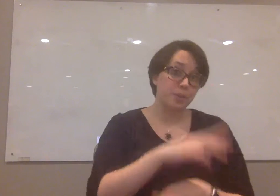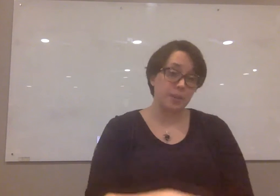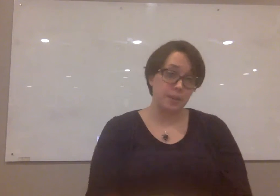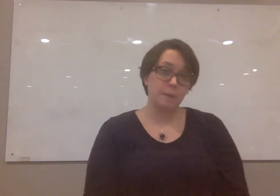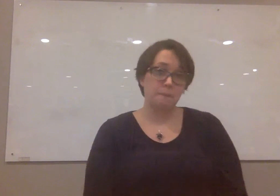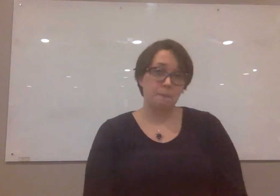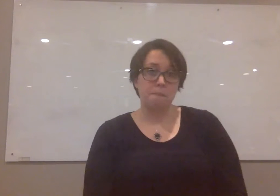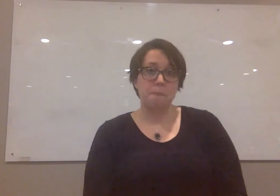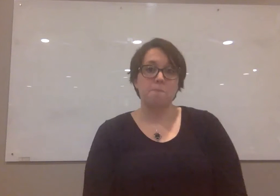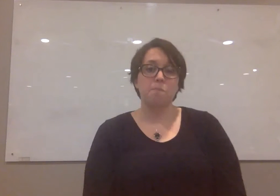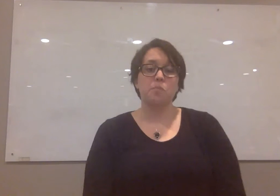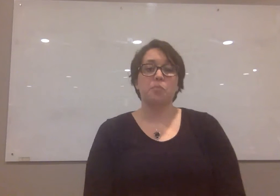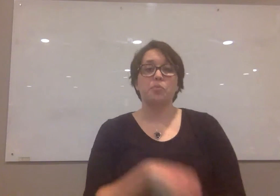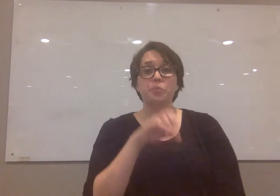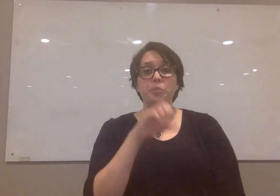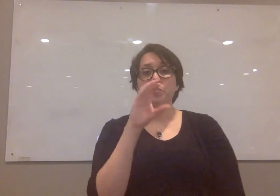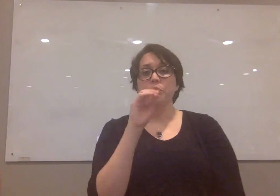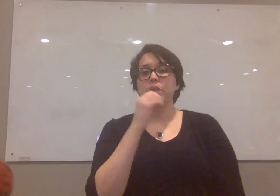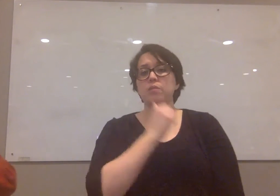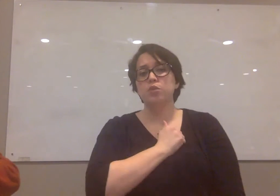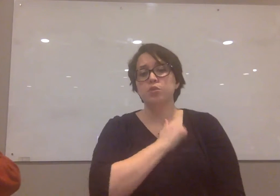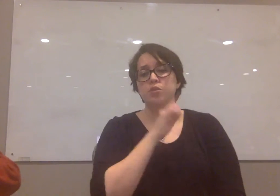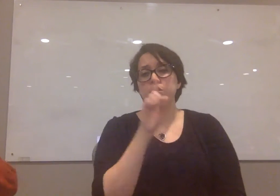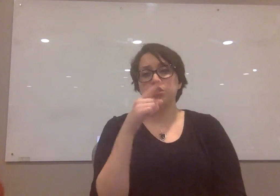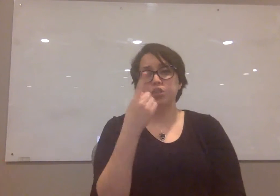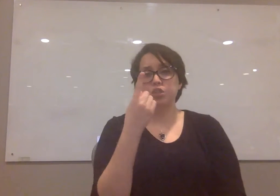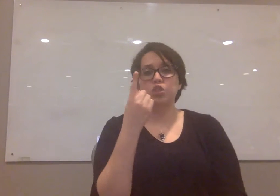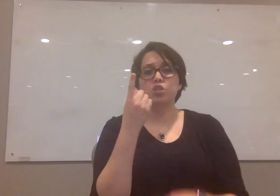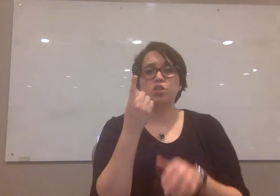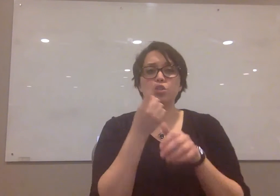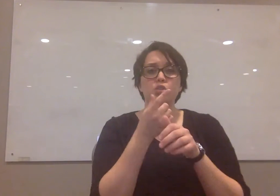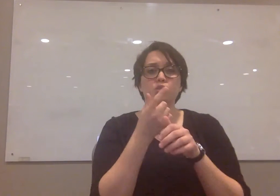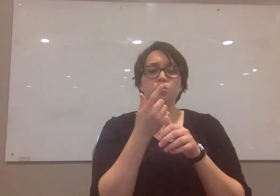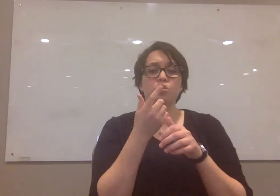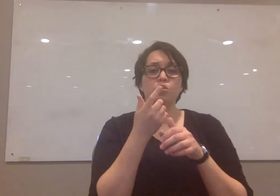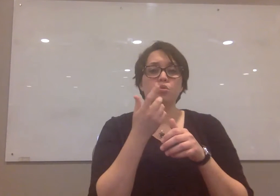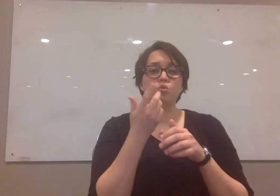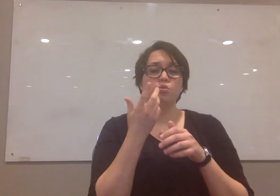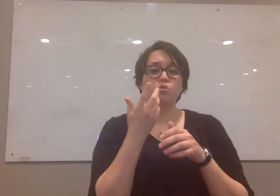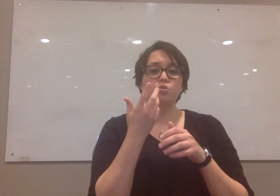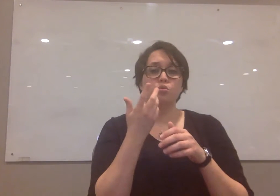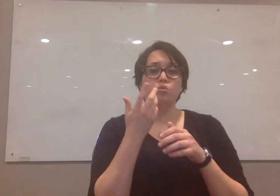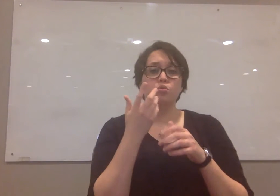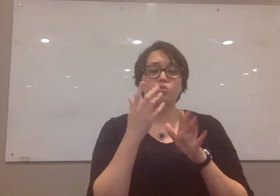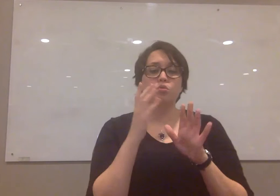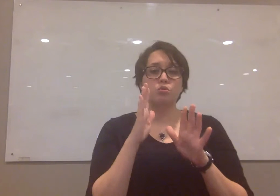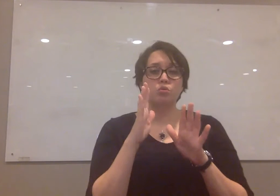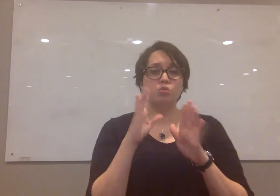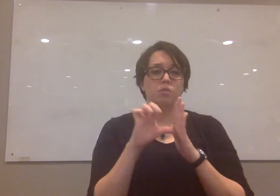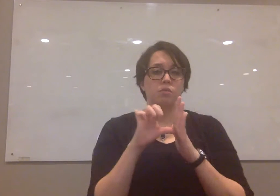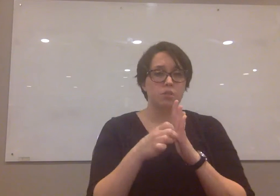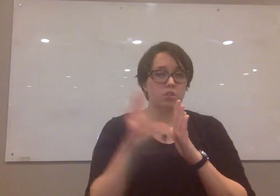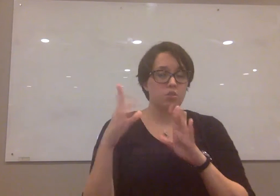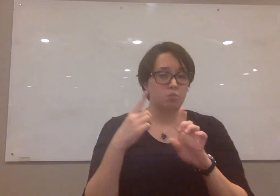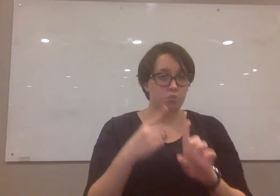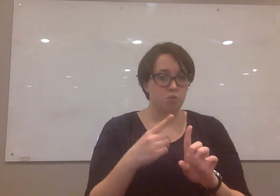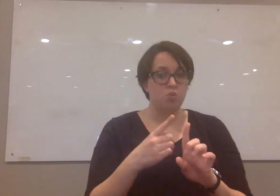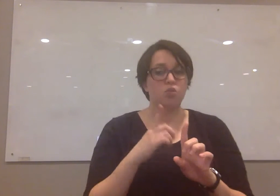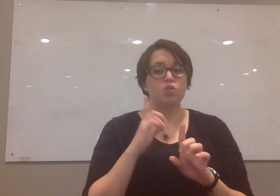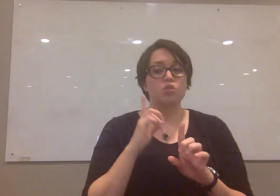So you're saying, I'm sorry, just to follow home on that point, you're suggesting that because of